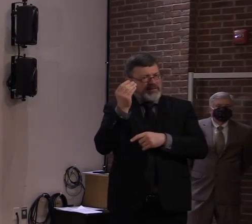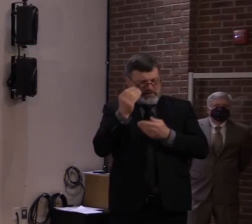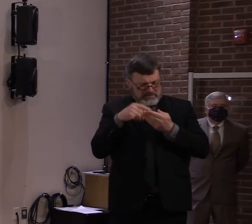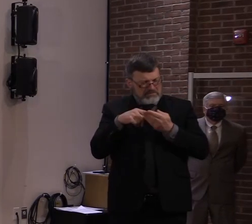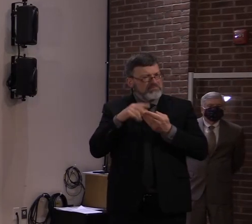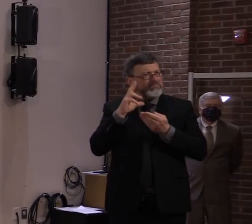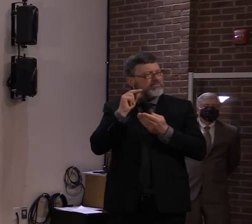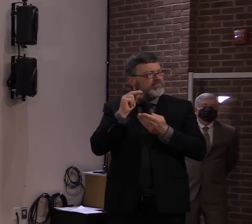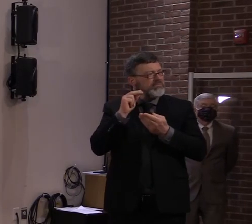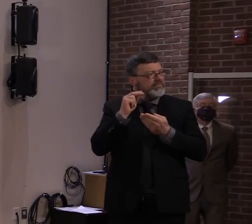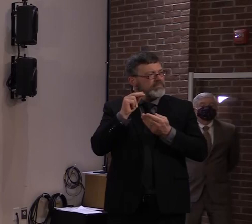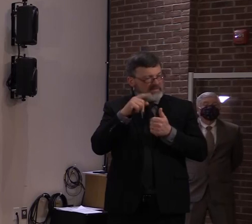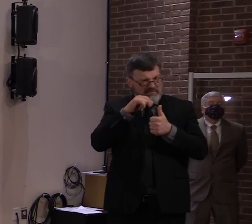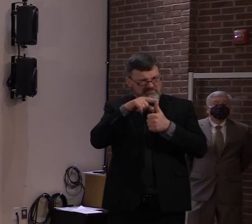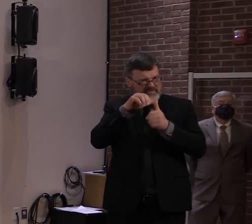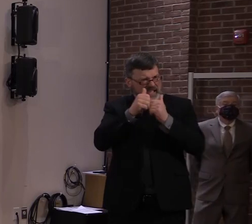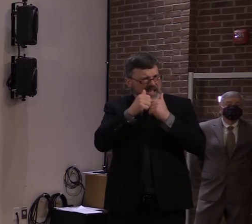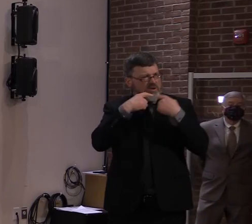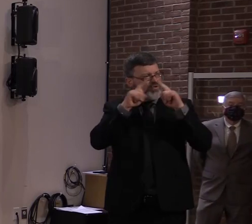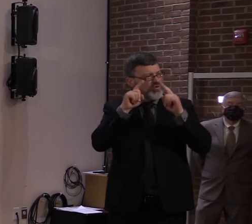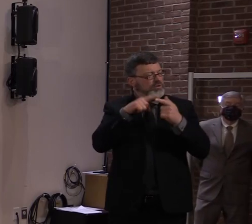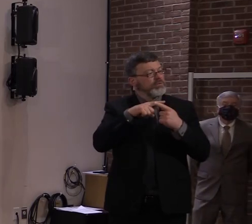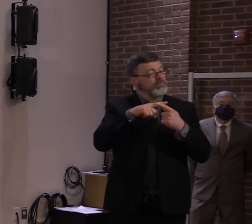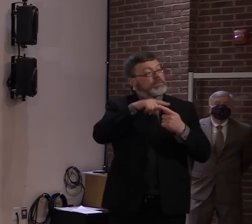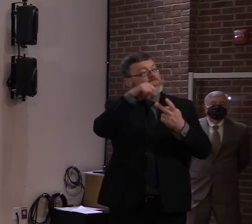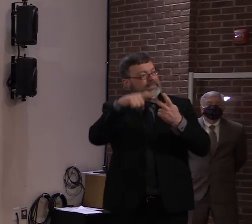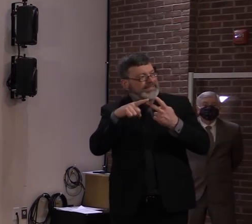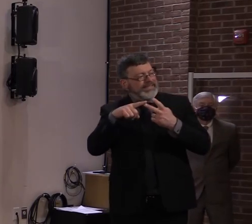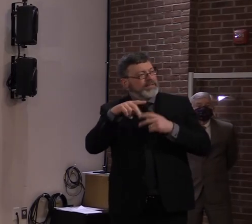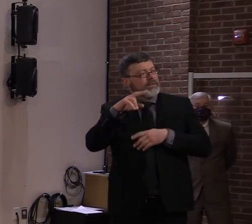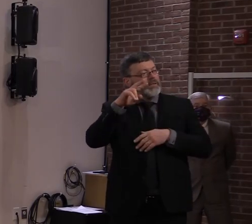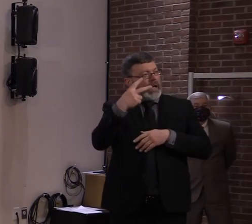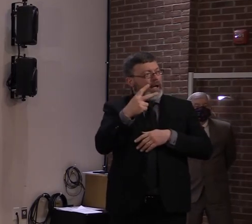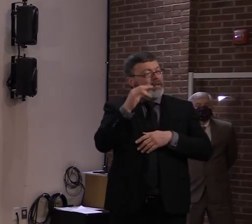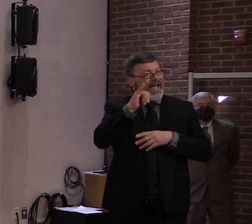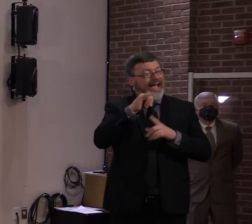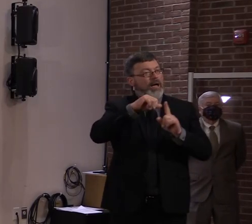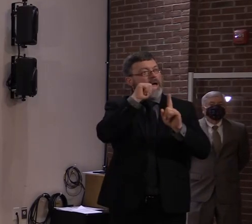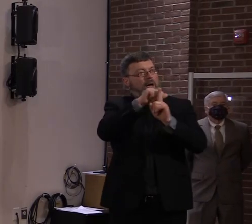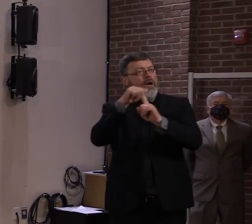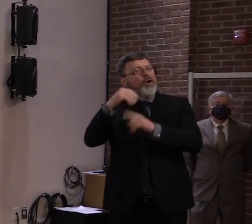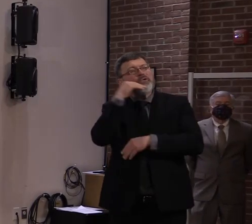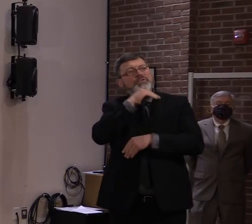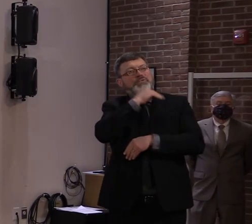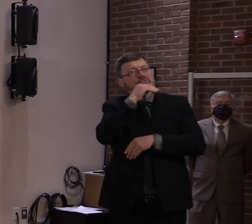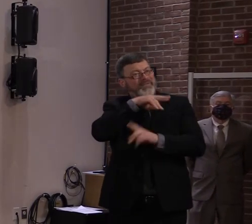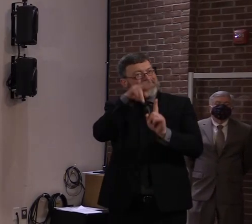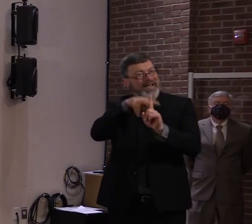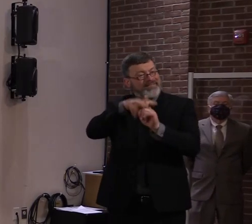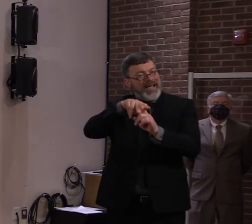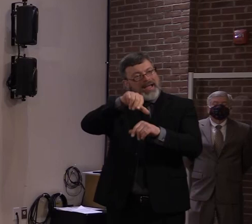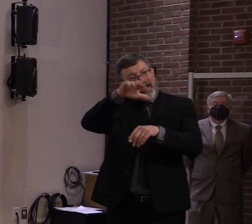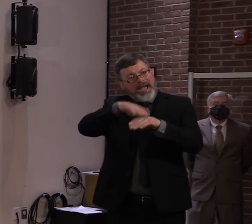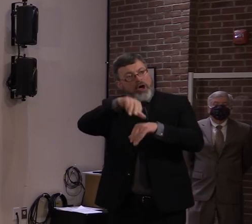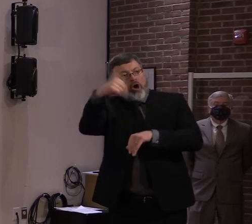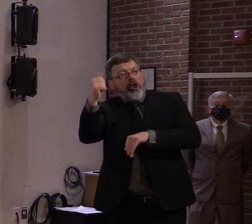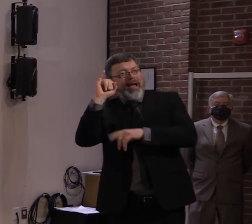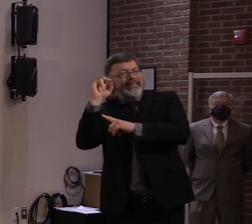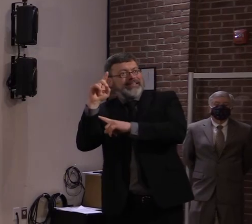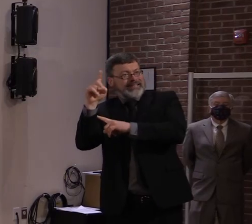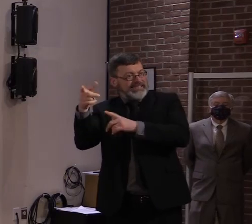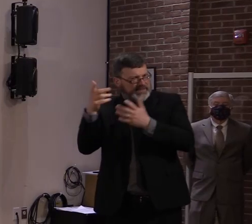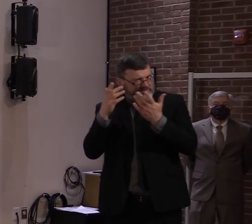working, as in our instance, and how many employers have false negative ratings as a result?